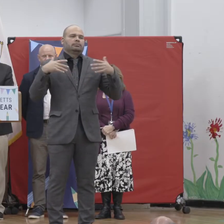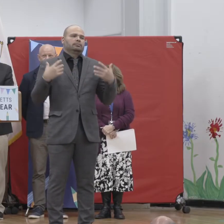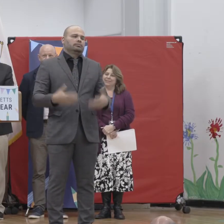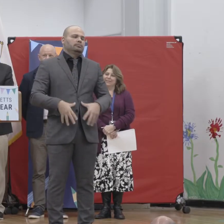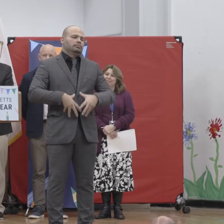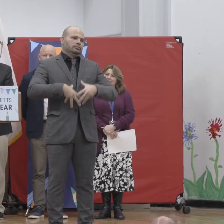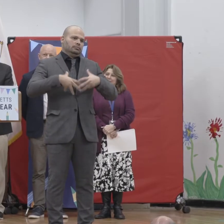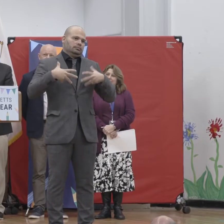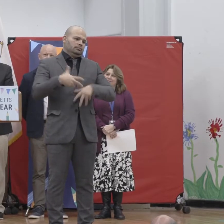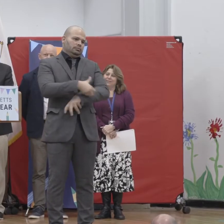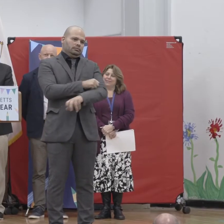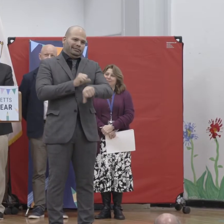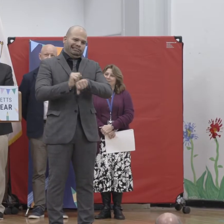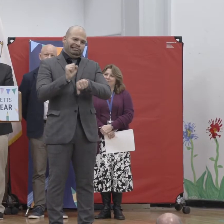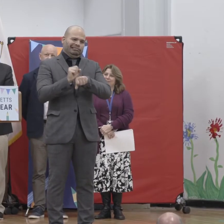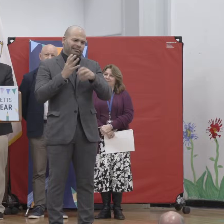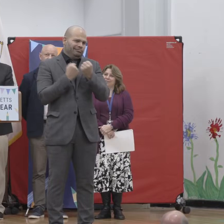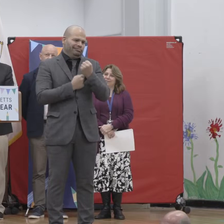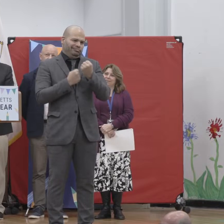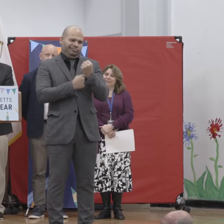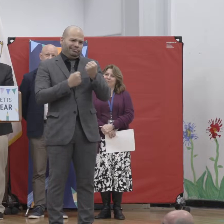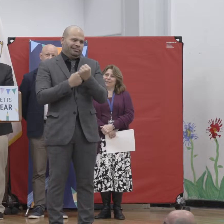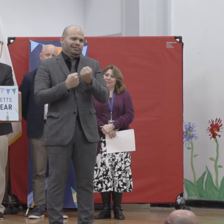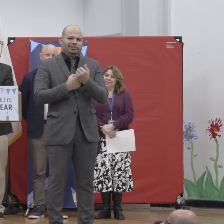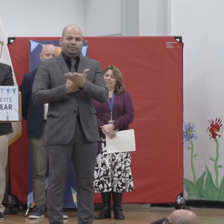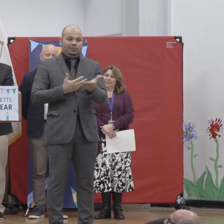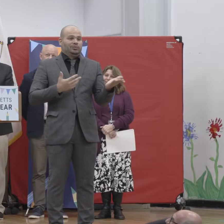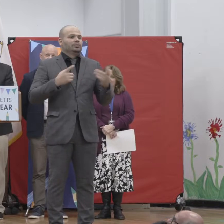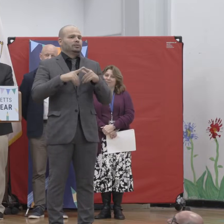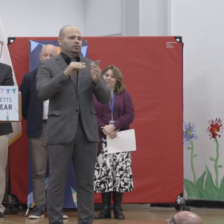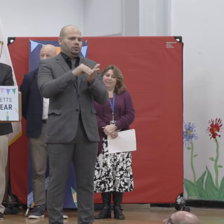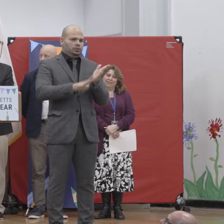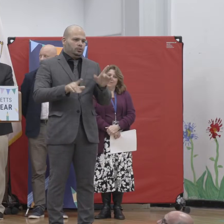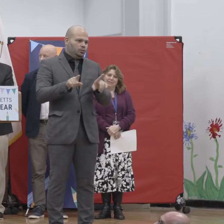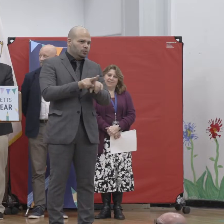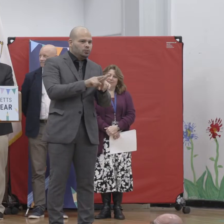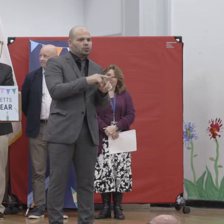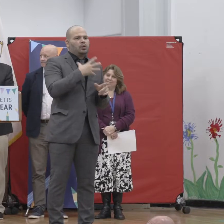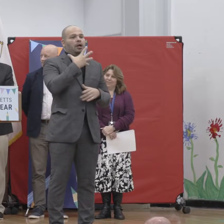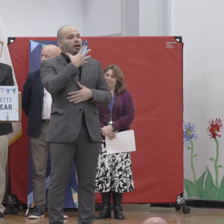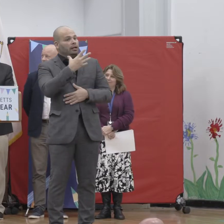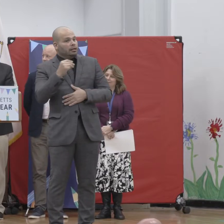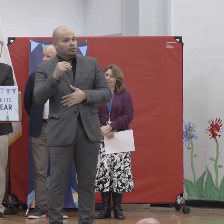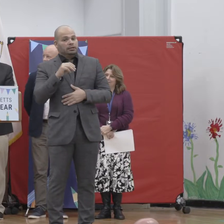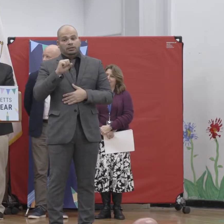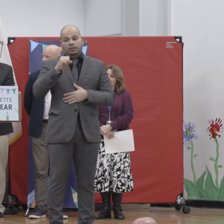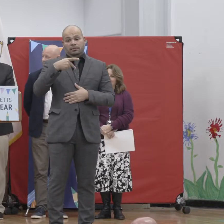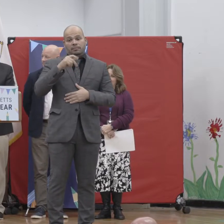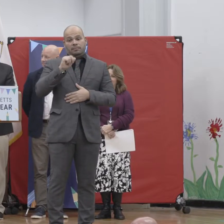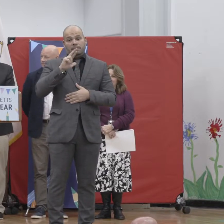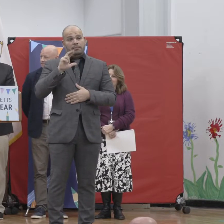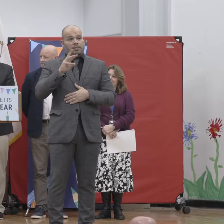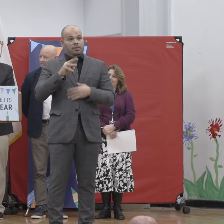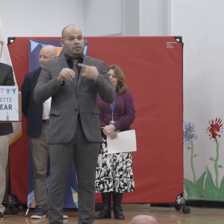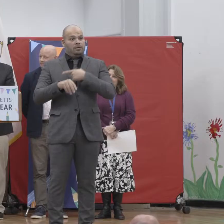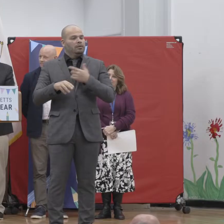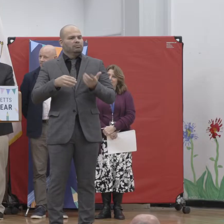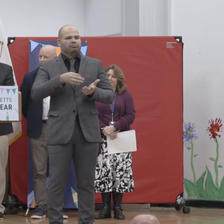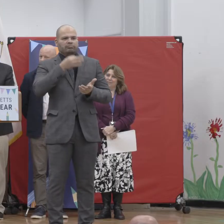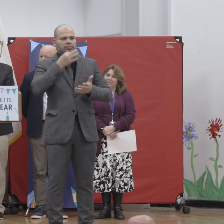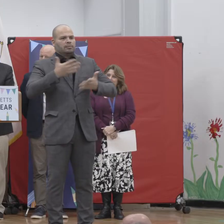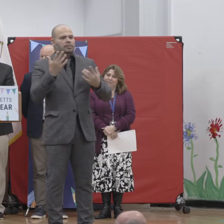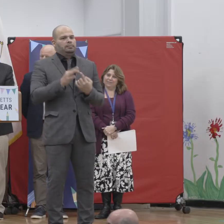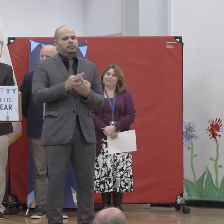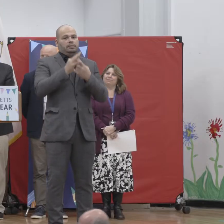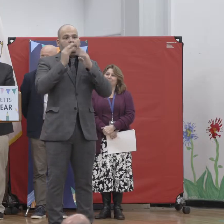at the Perry School. And you know what? Miss Sparrow's specialty is special education. And that's actually how I got